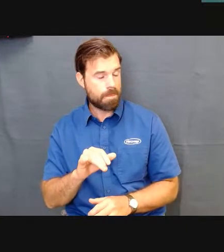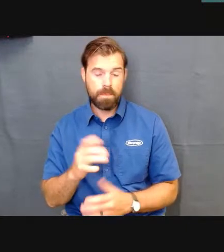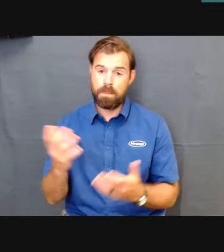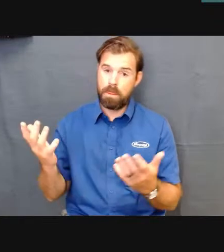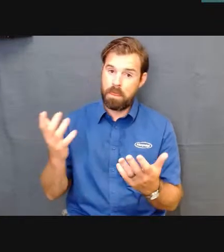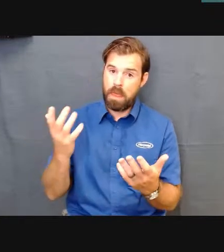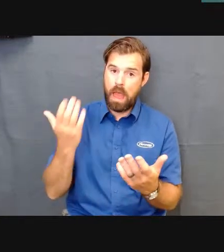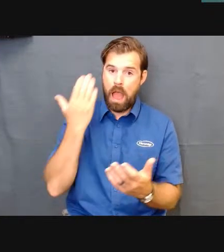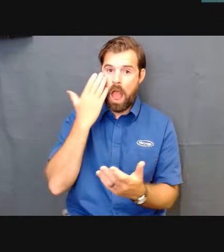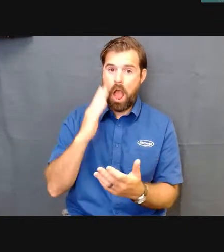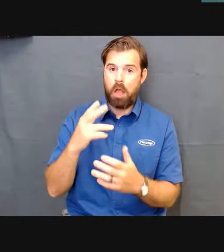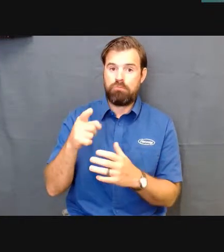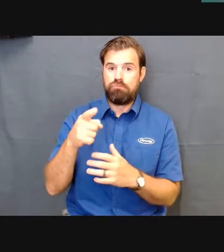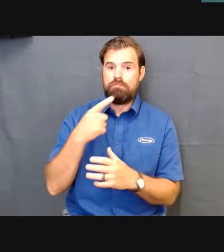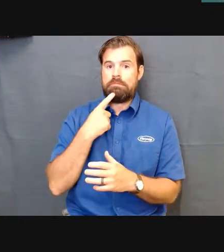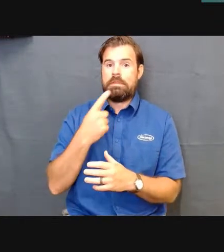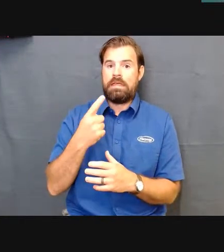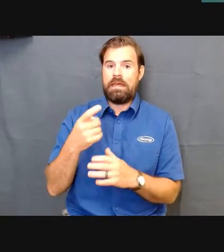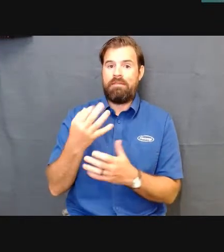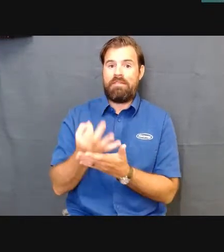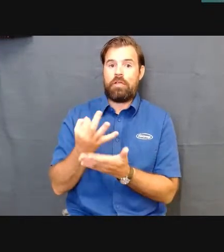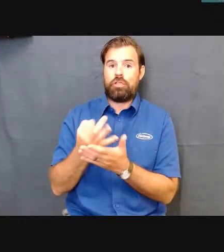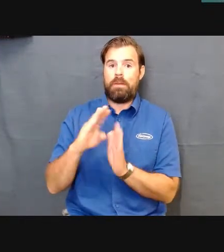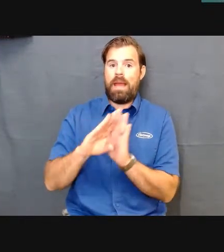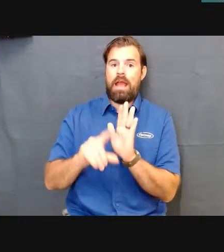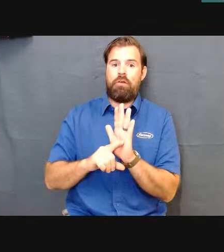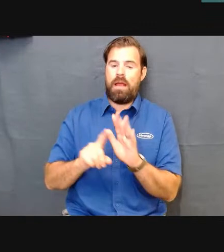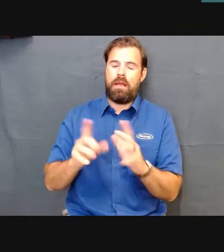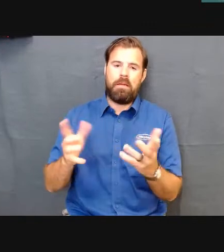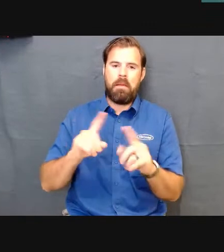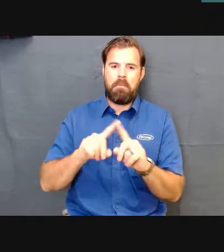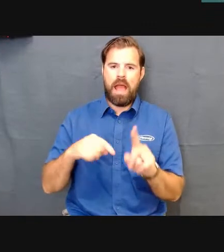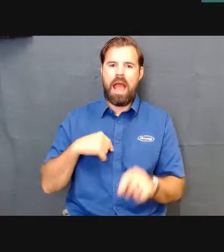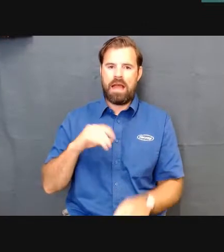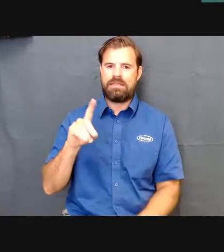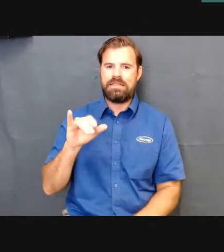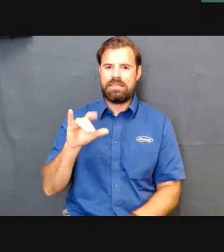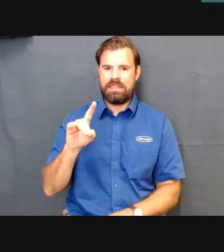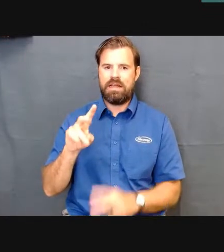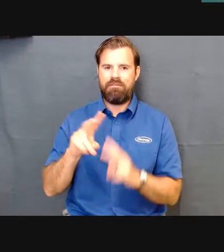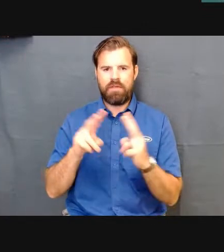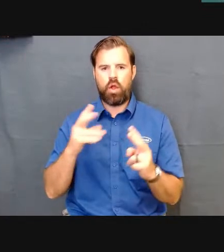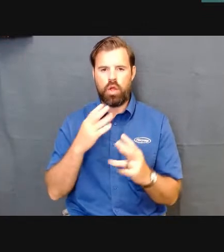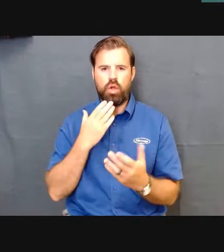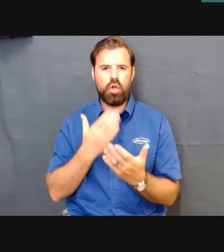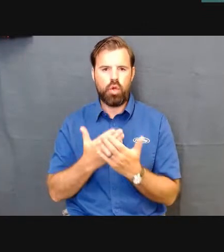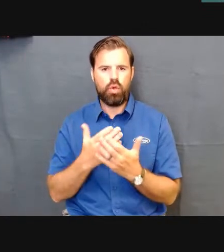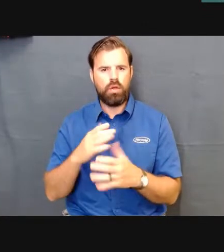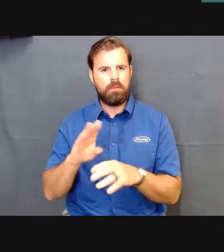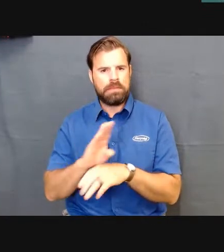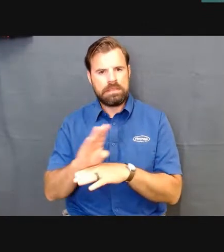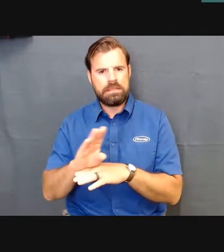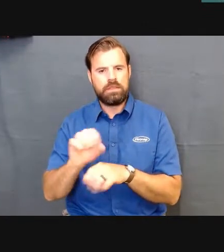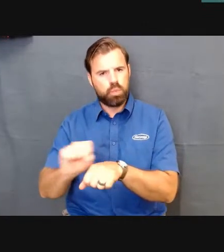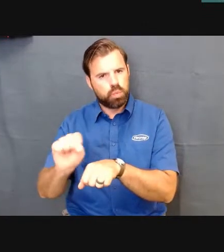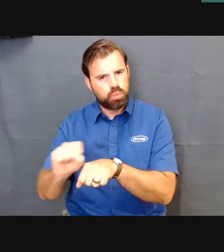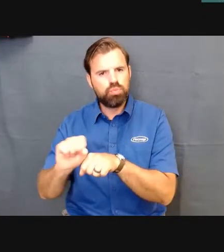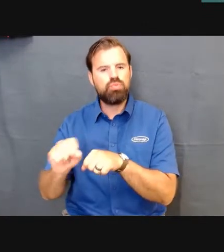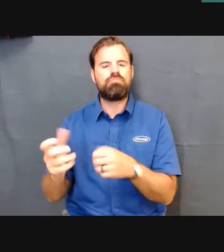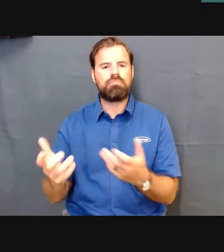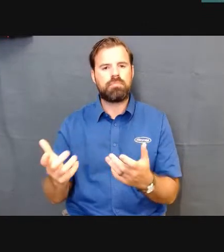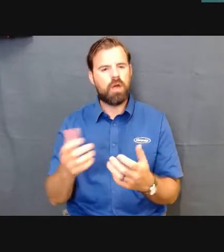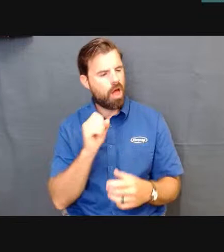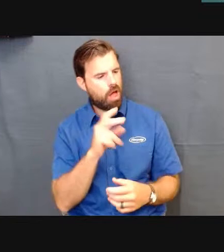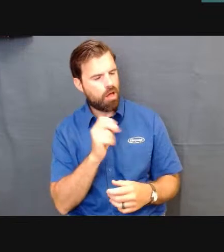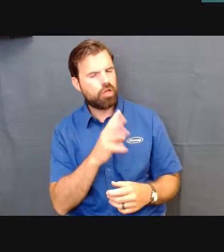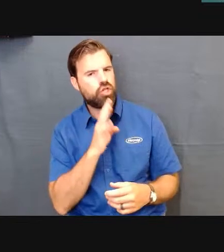Well, I don't know about financial background, but I did very well. You did well? Yes. All right, so